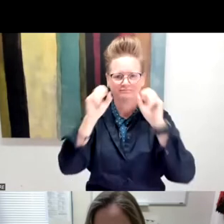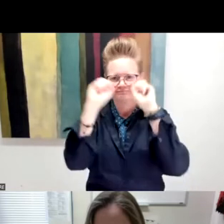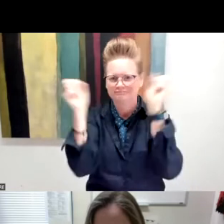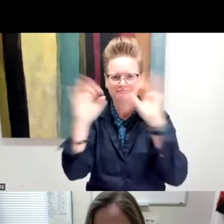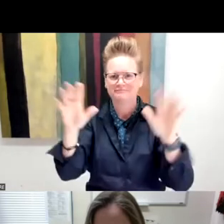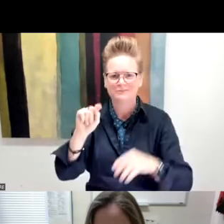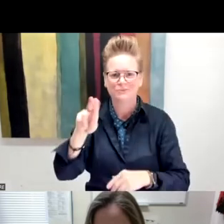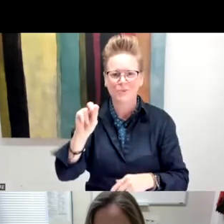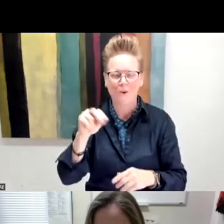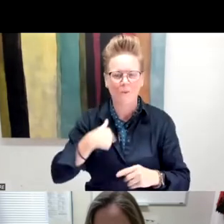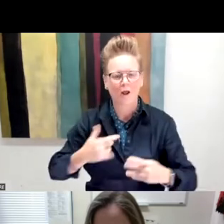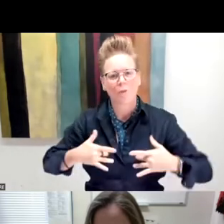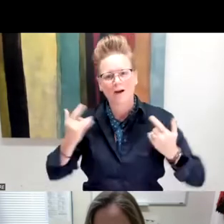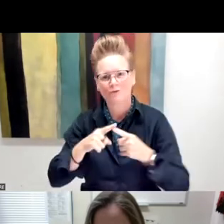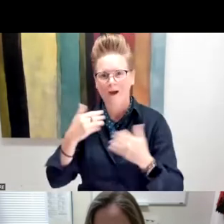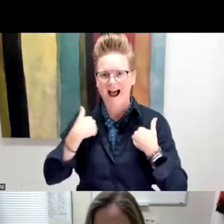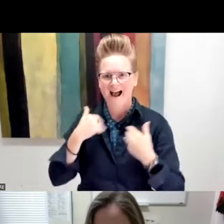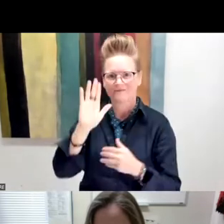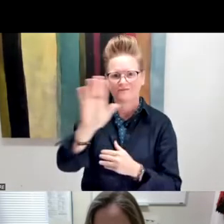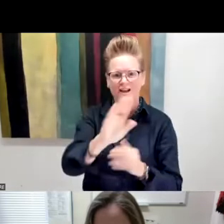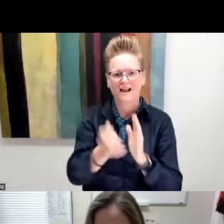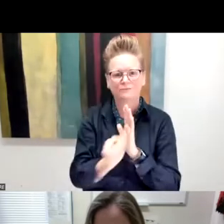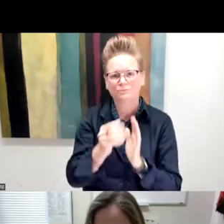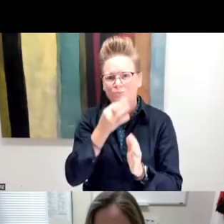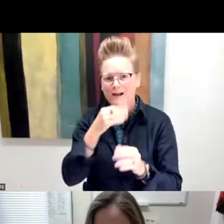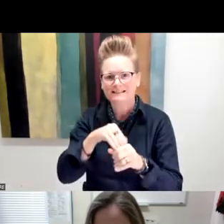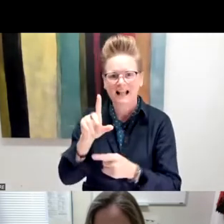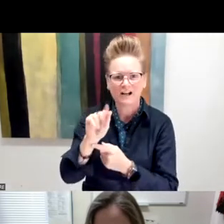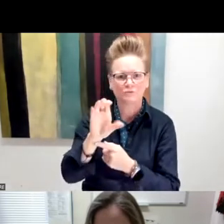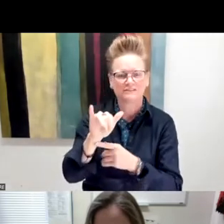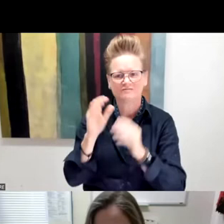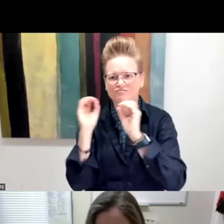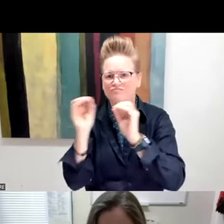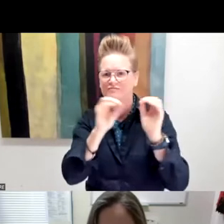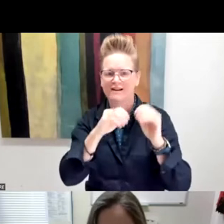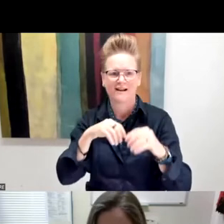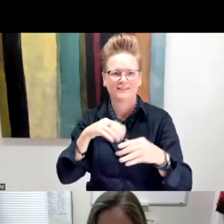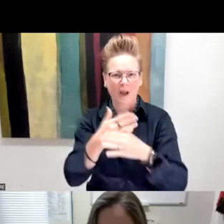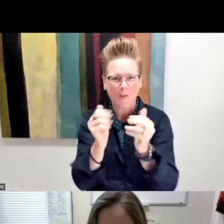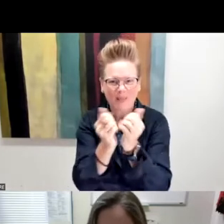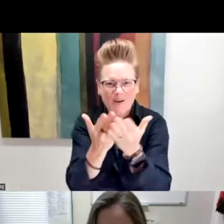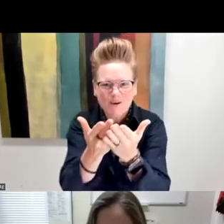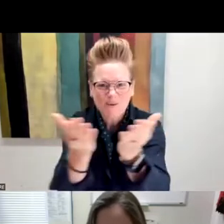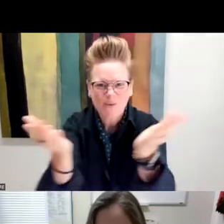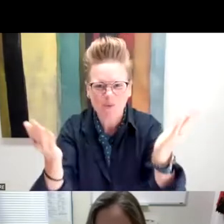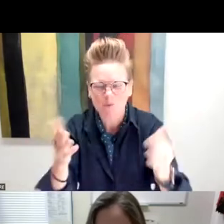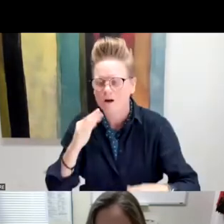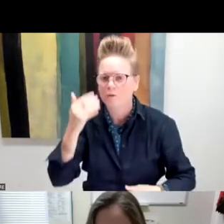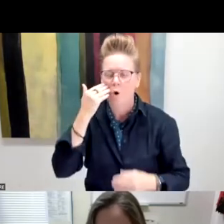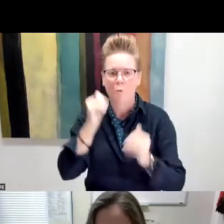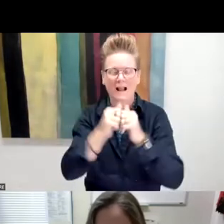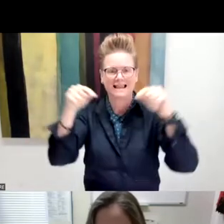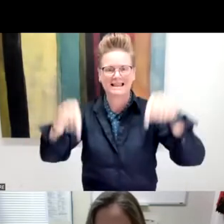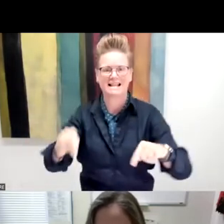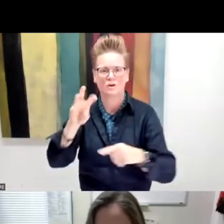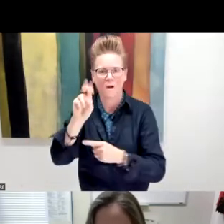12. And both of these women are really just amazing, and we're really thrilled to have their expertise in literacy and in teaching